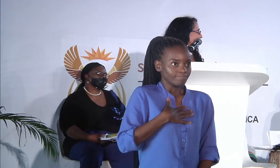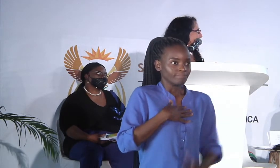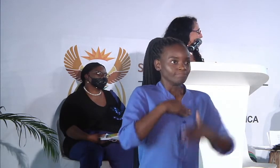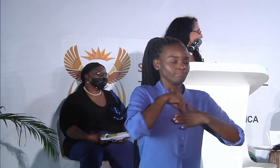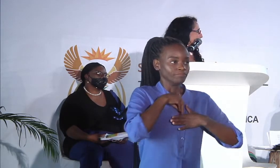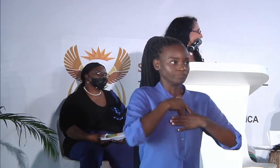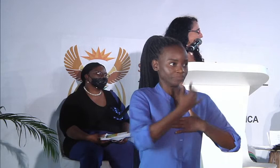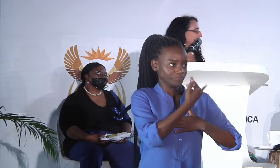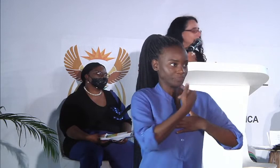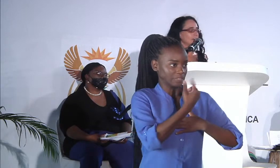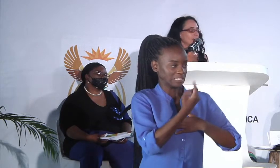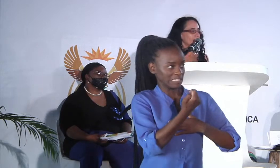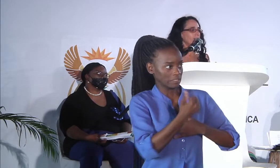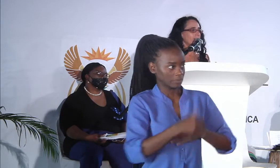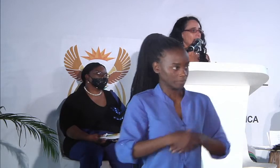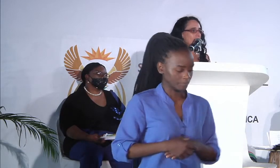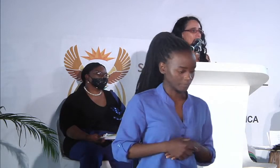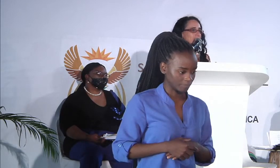like